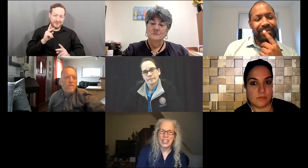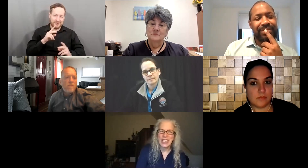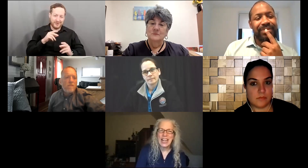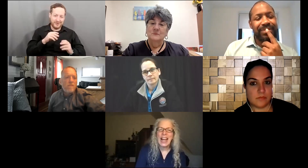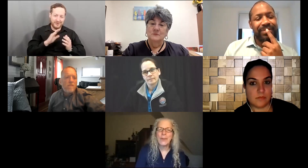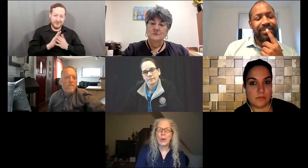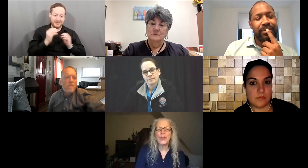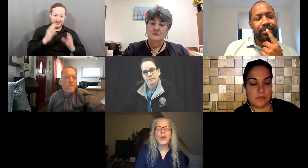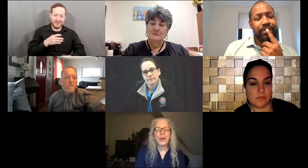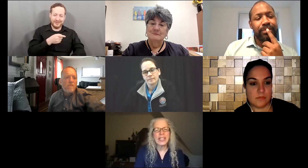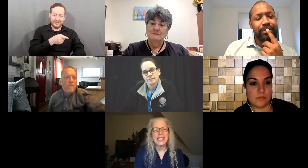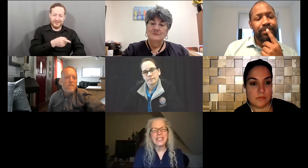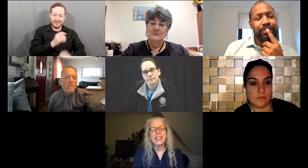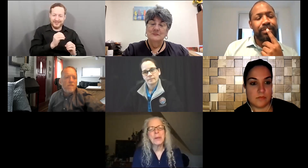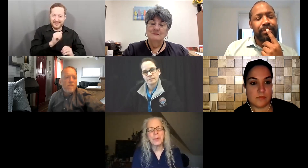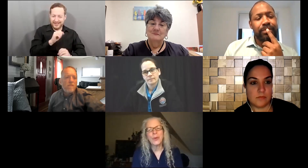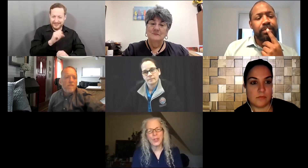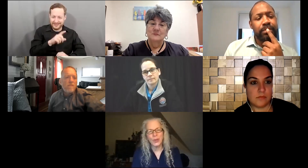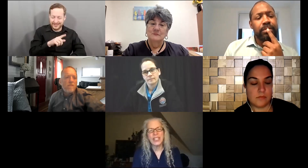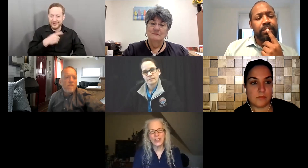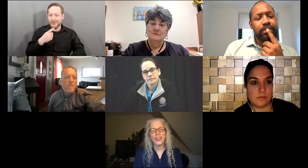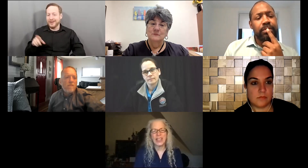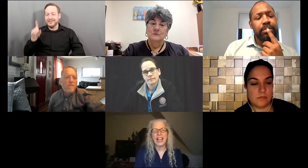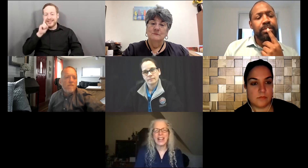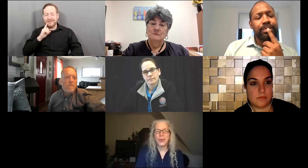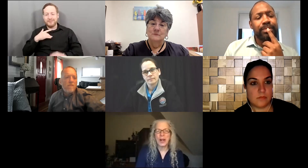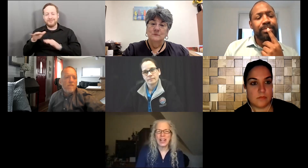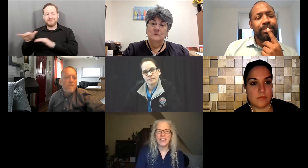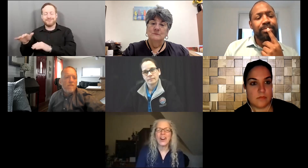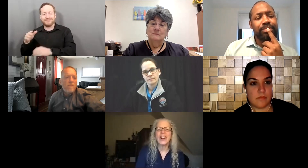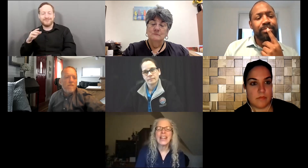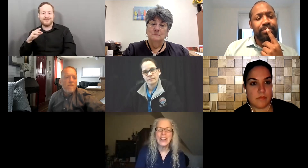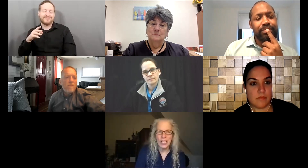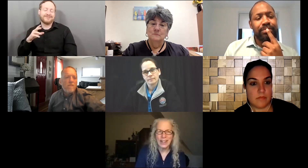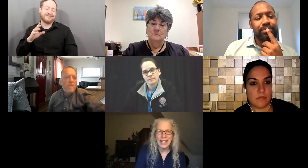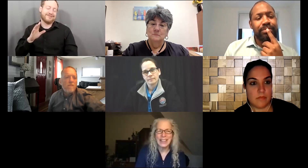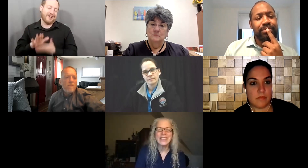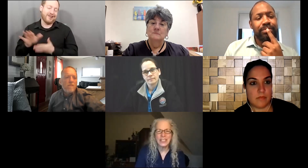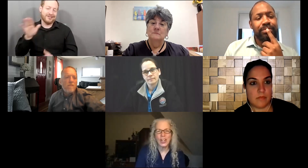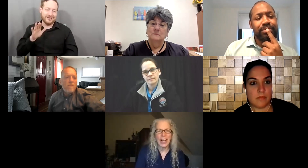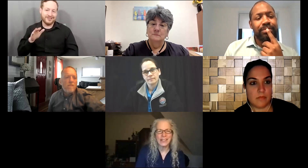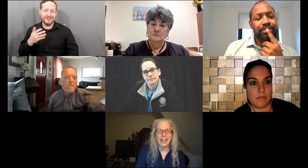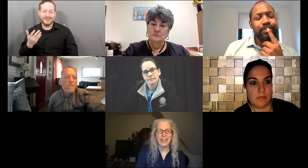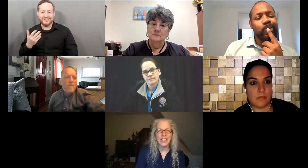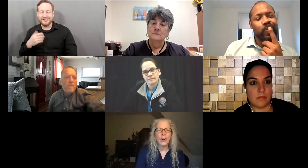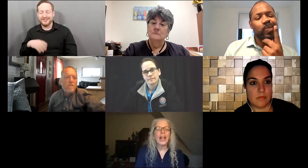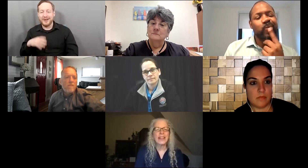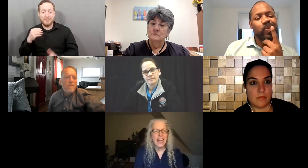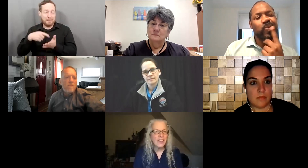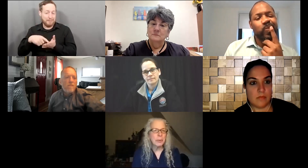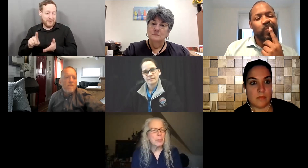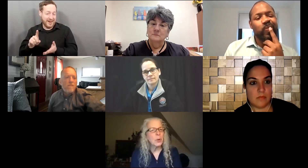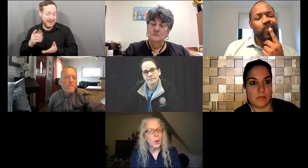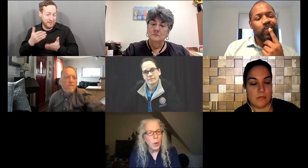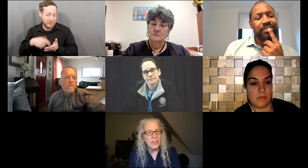teach. And what you notice is the people who are school teachers in the K to 12 are hearing and they're teaching ASL. And the